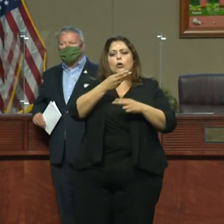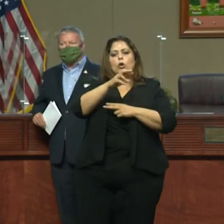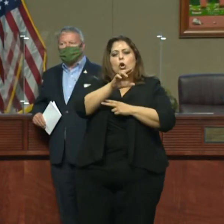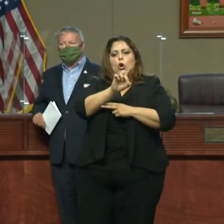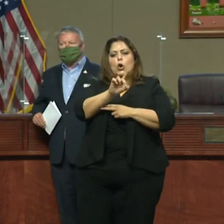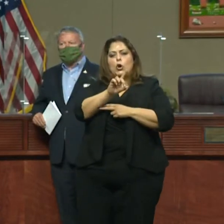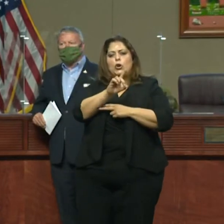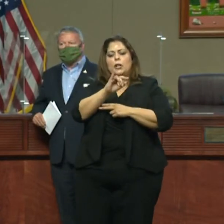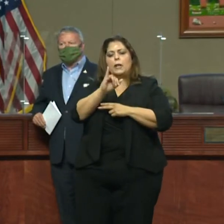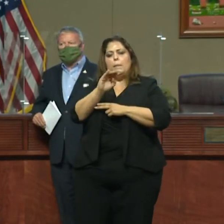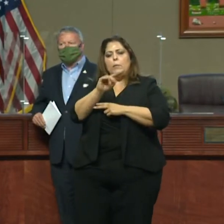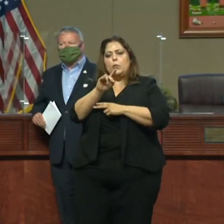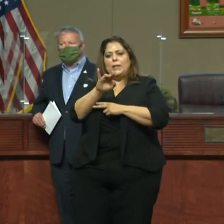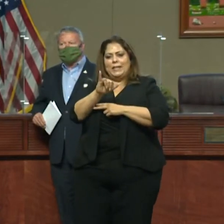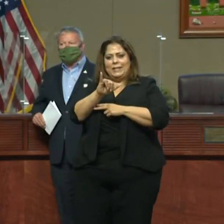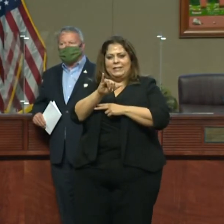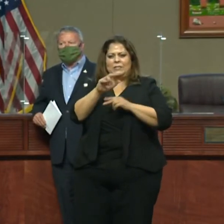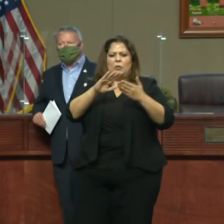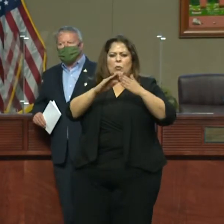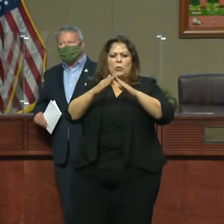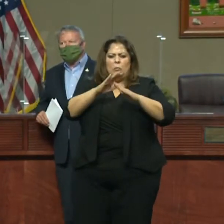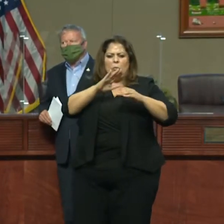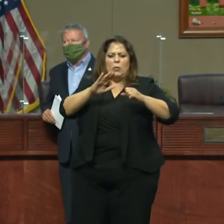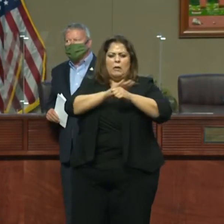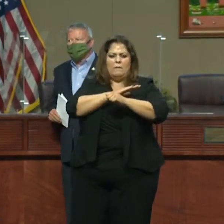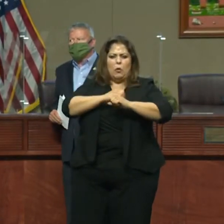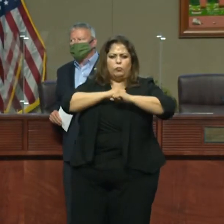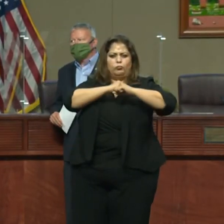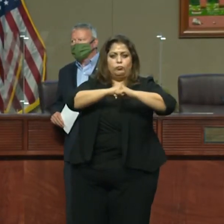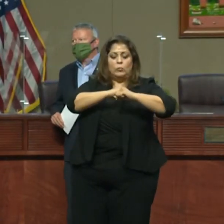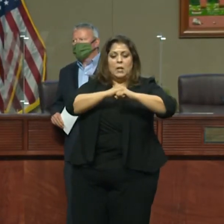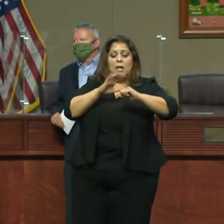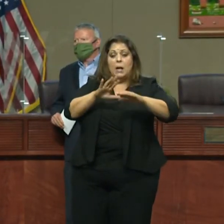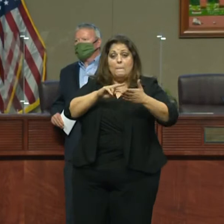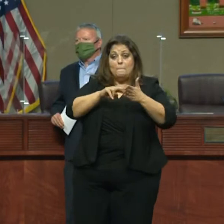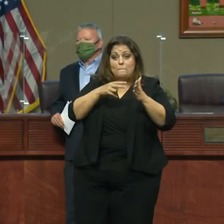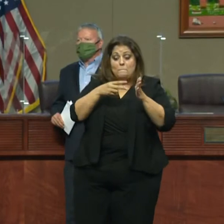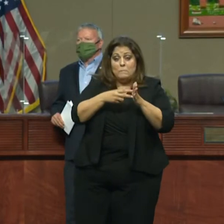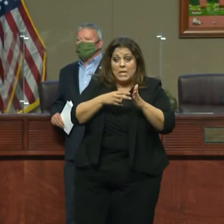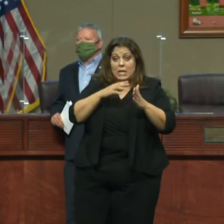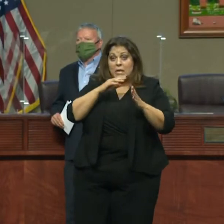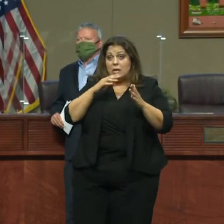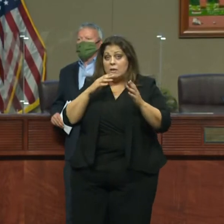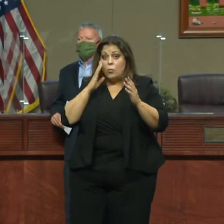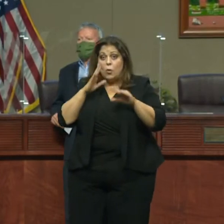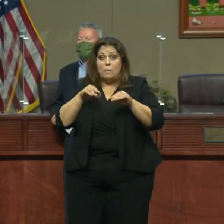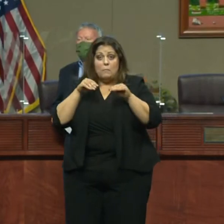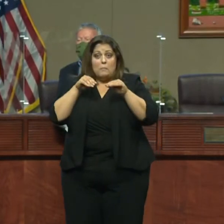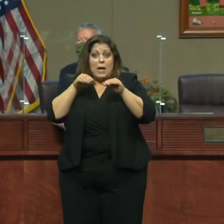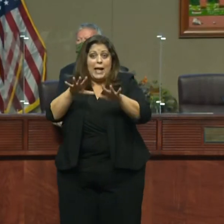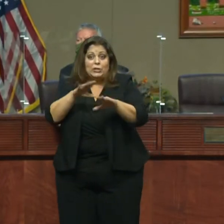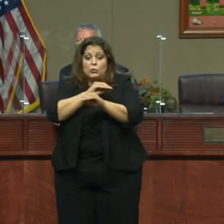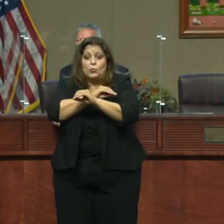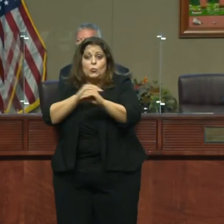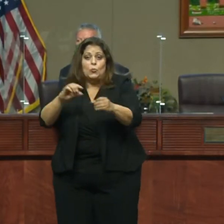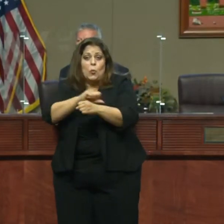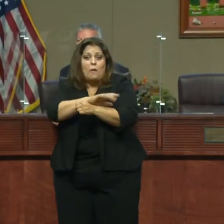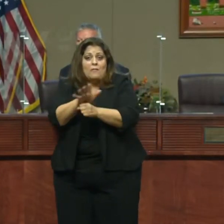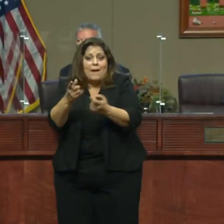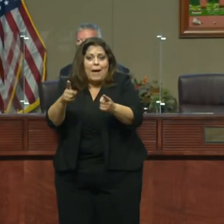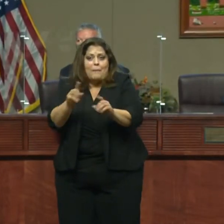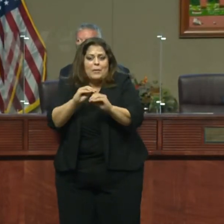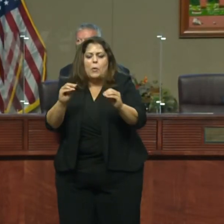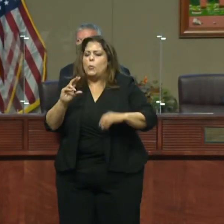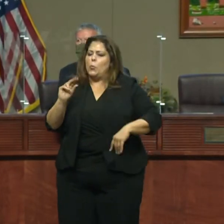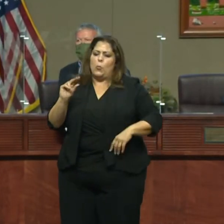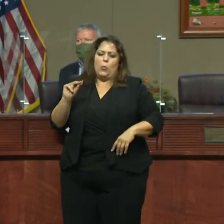threshold where once you cross it, something magical happens and there's no more transmission. So we're working towards reducing new infections, and